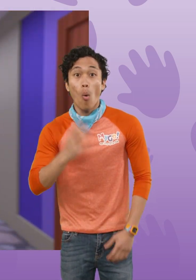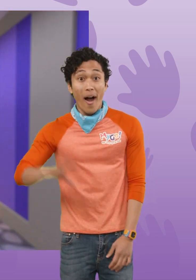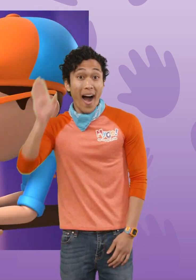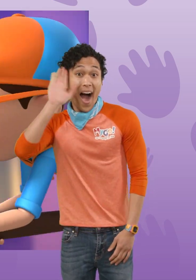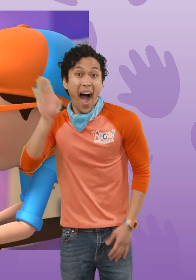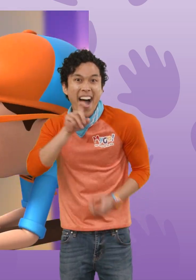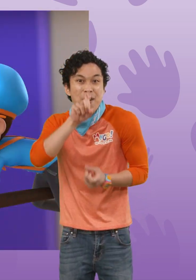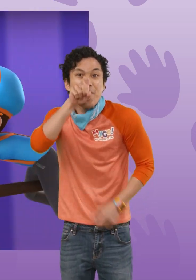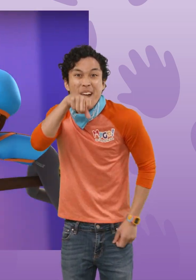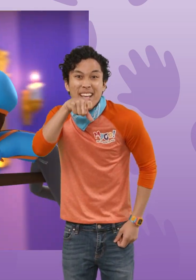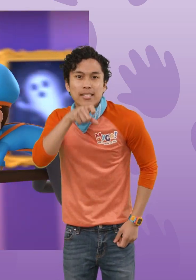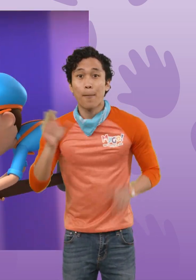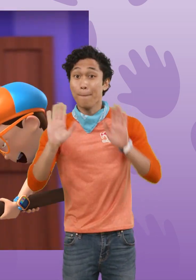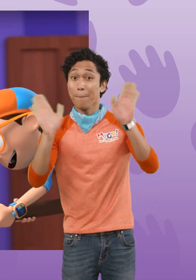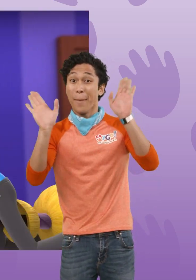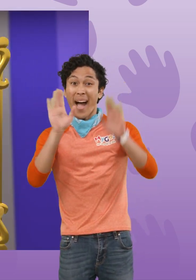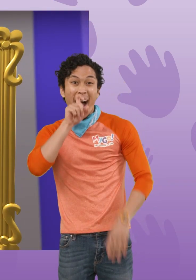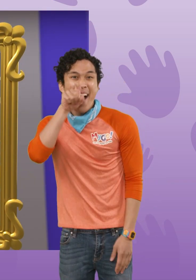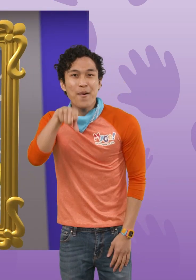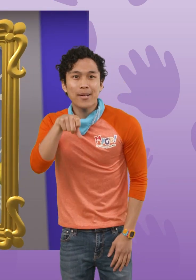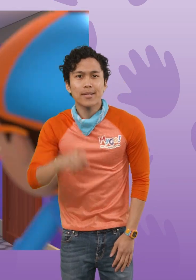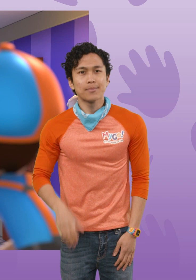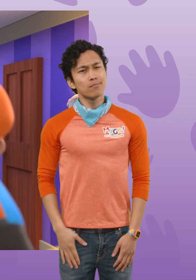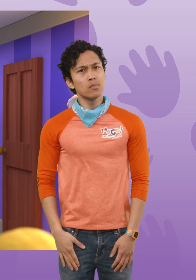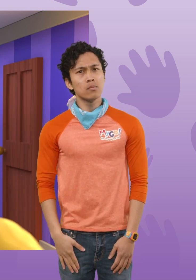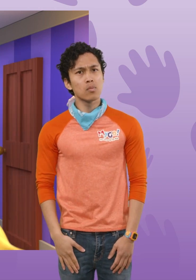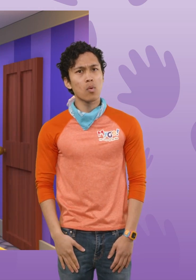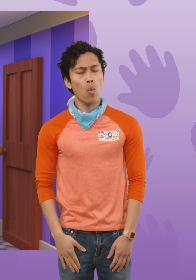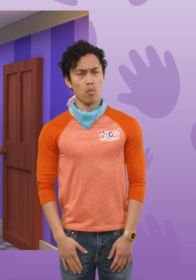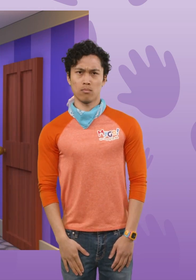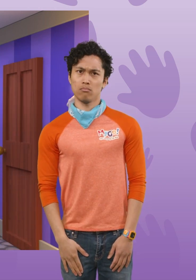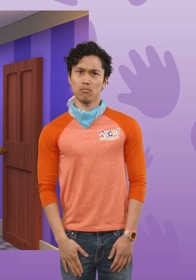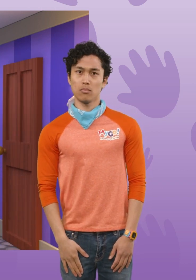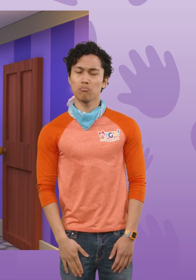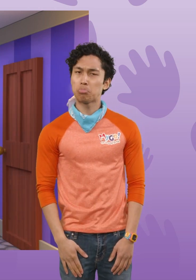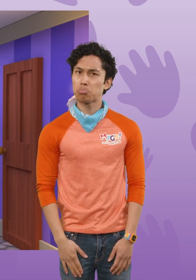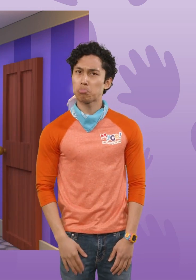Whoa! Hi, witch. Bye, witch.